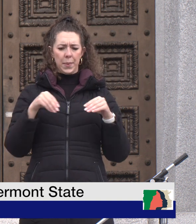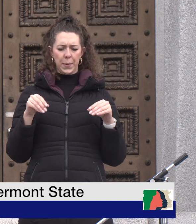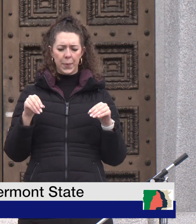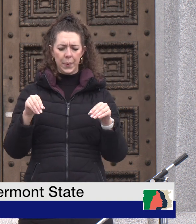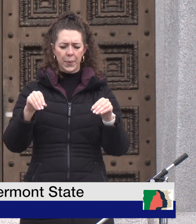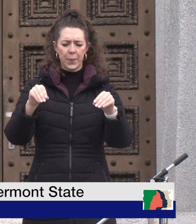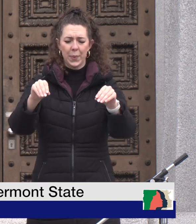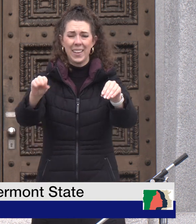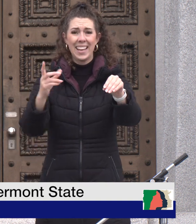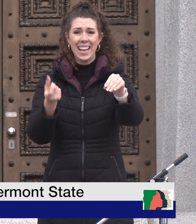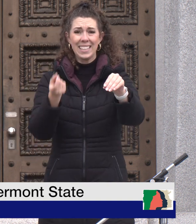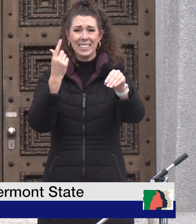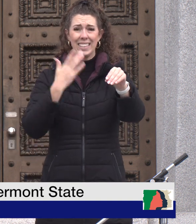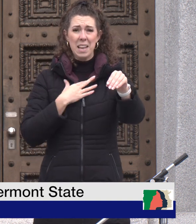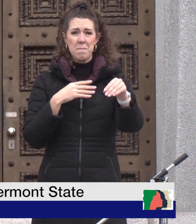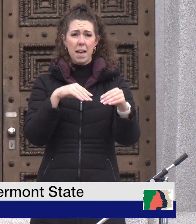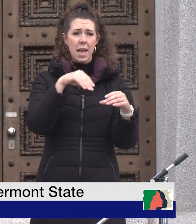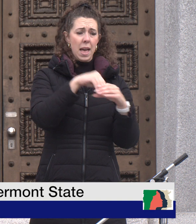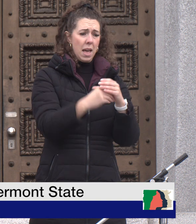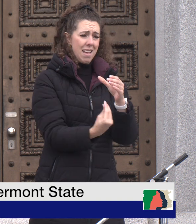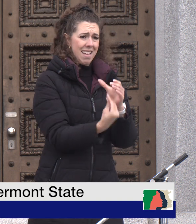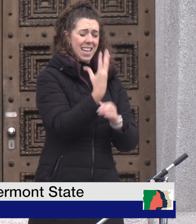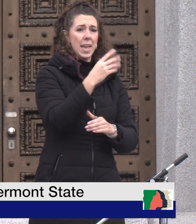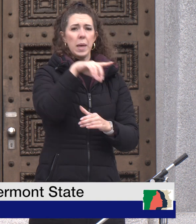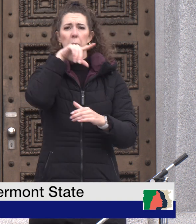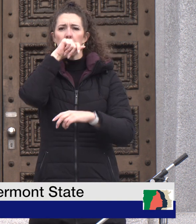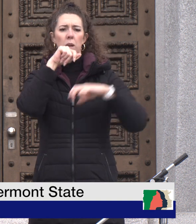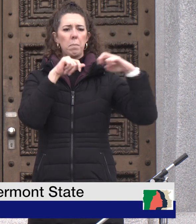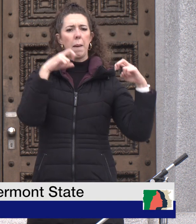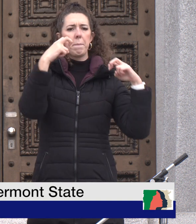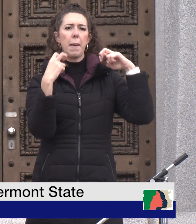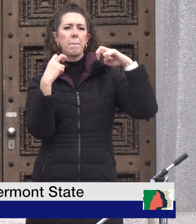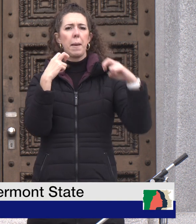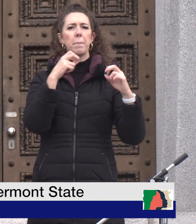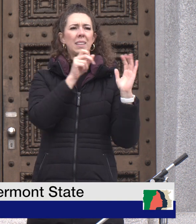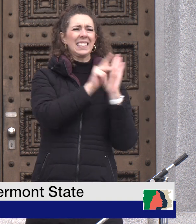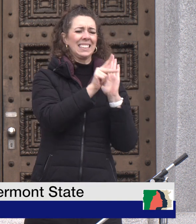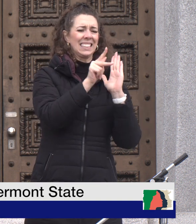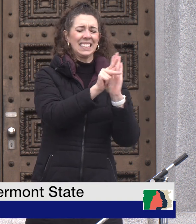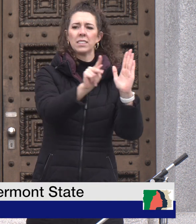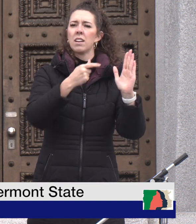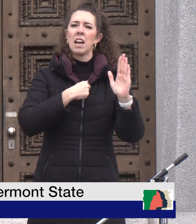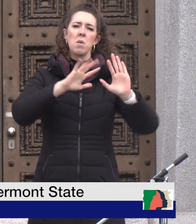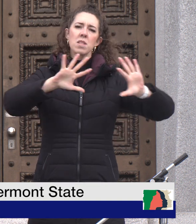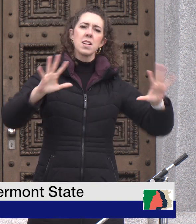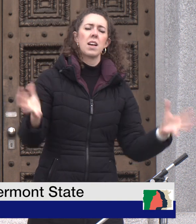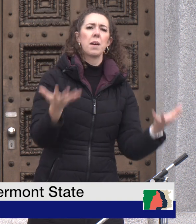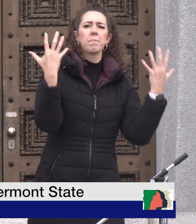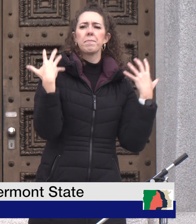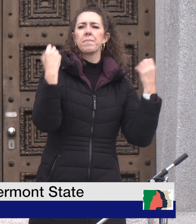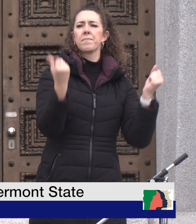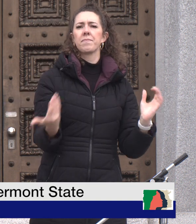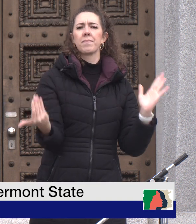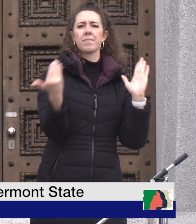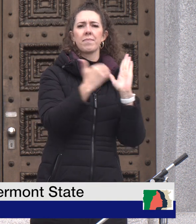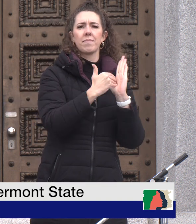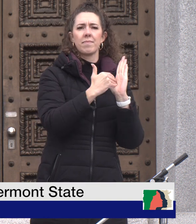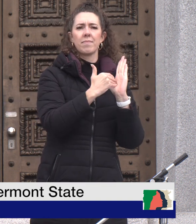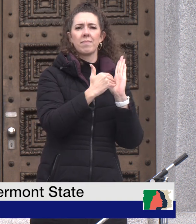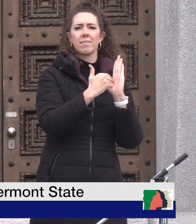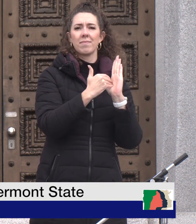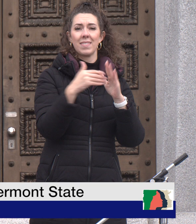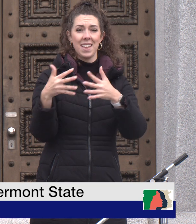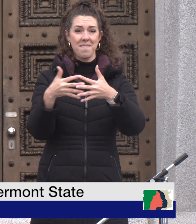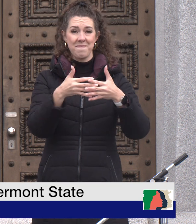bushes picked over by the wrens, I'll make them great again and let America go